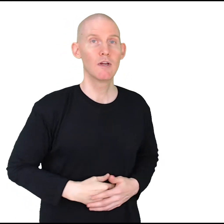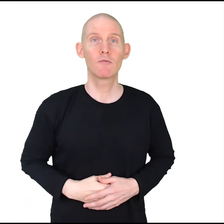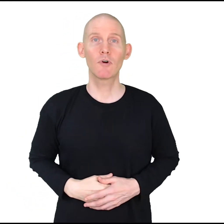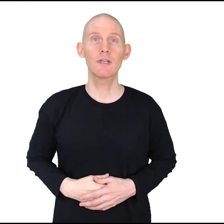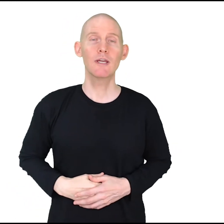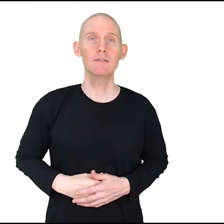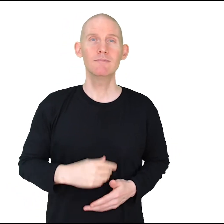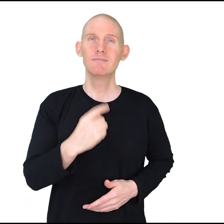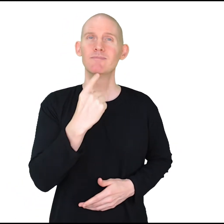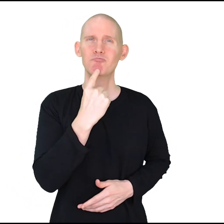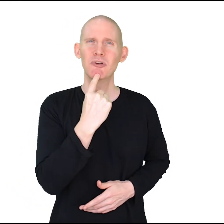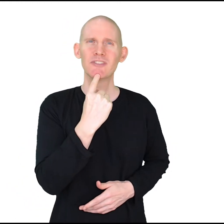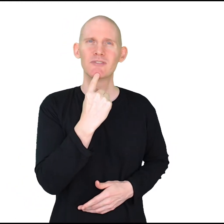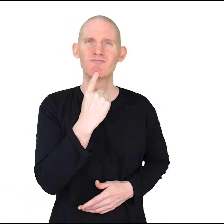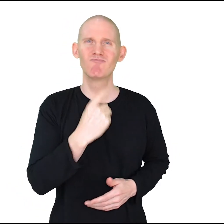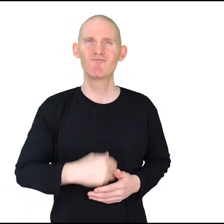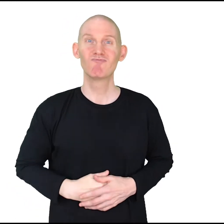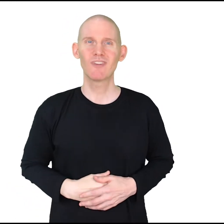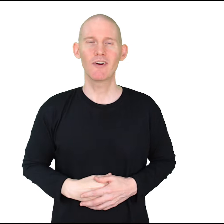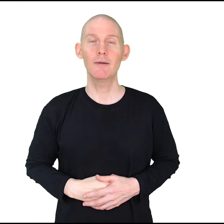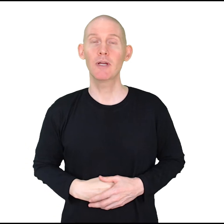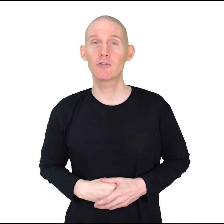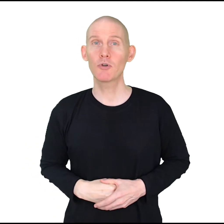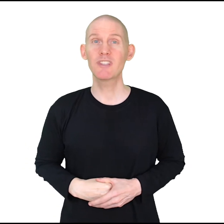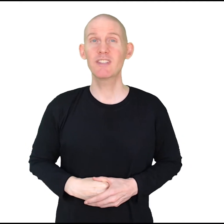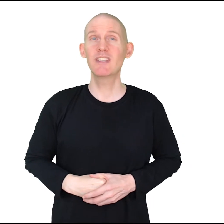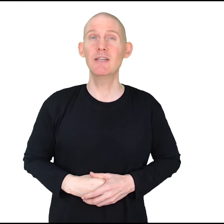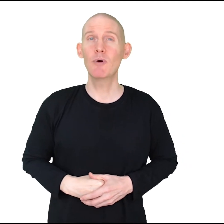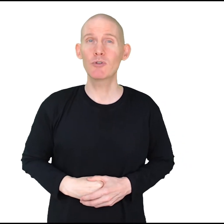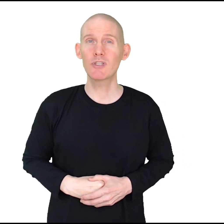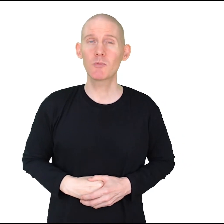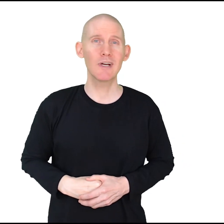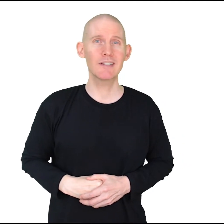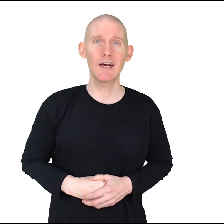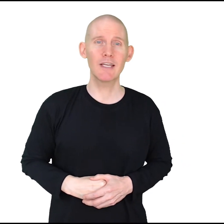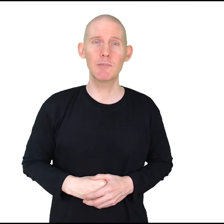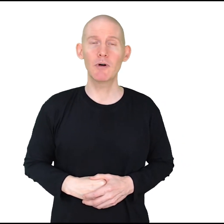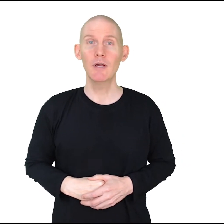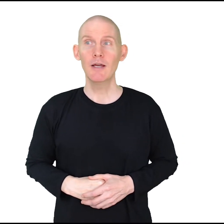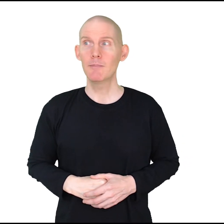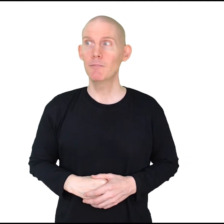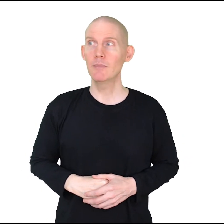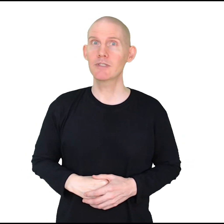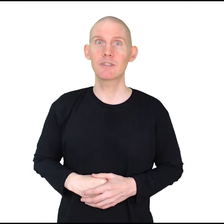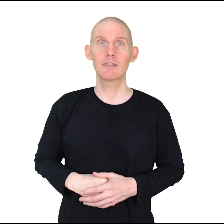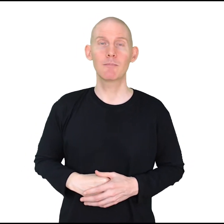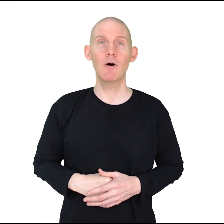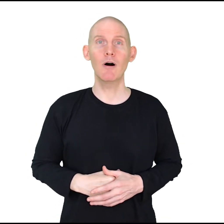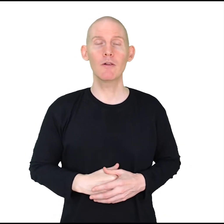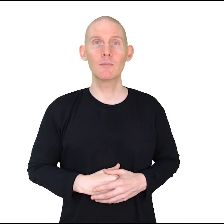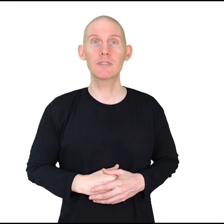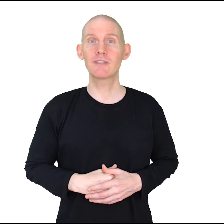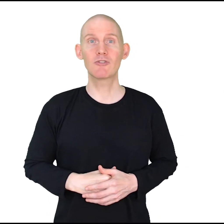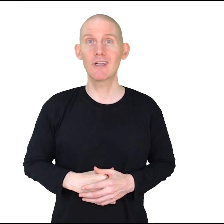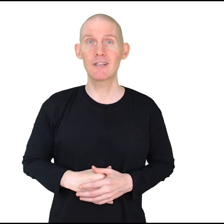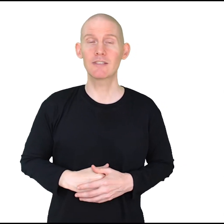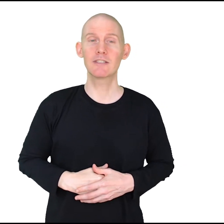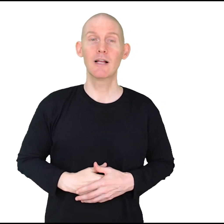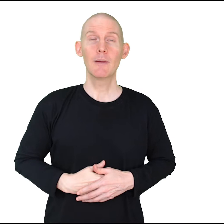Front again. Miss. All right, make sure this is the emotion. We're not talking about miss the ball or miss the train. This is miss